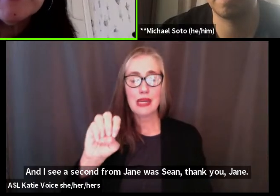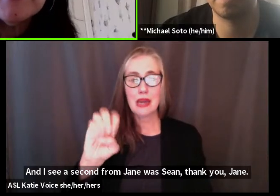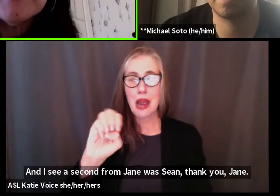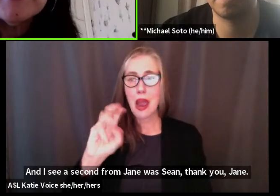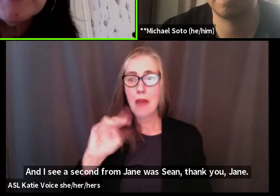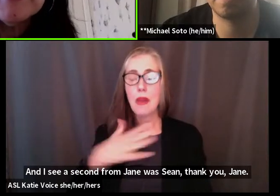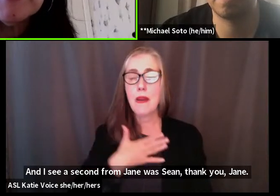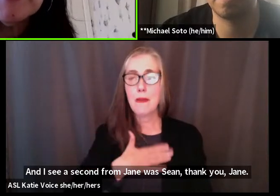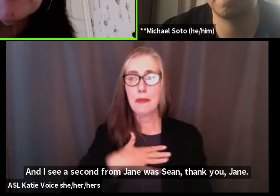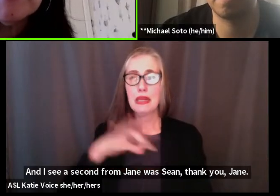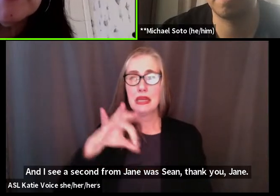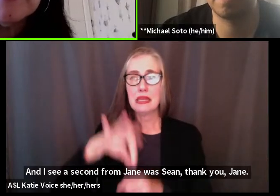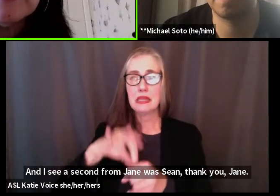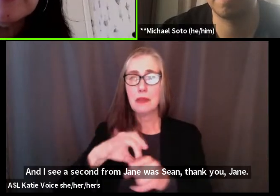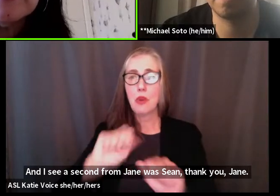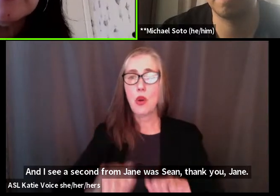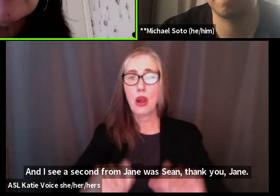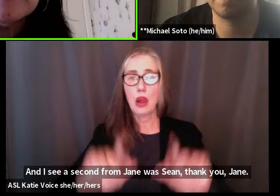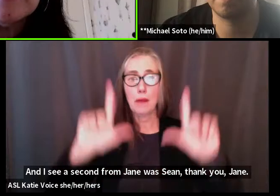please?